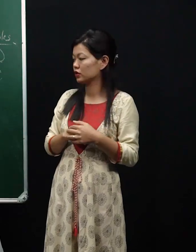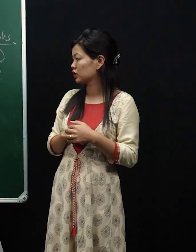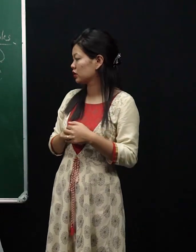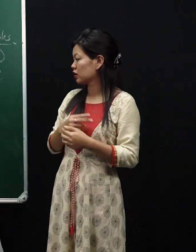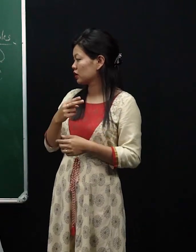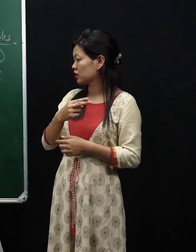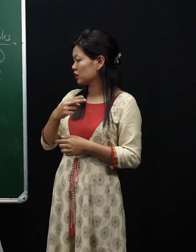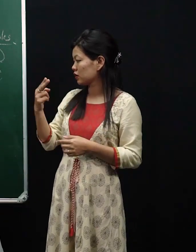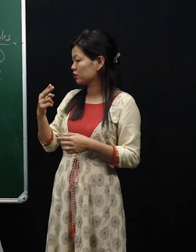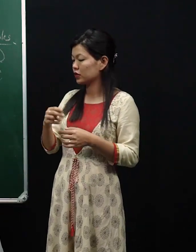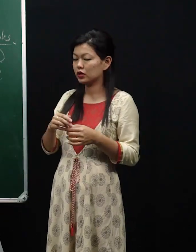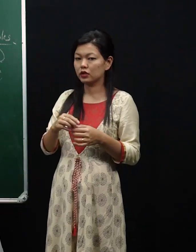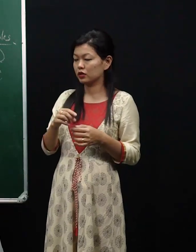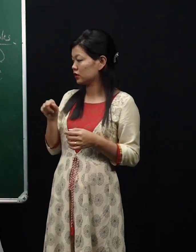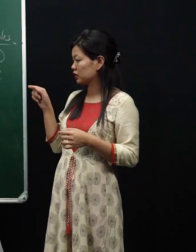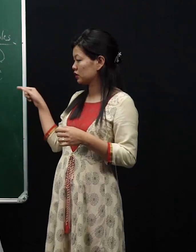Lavoisier.